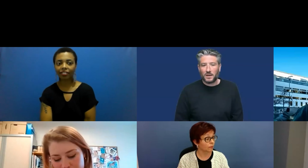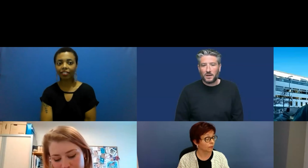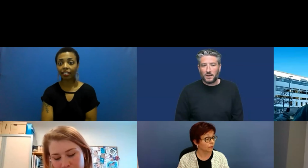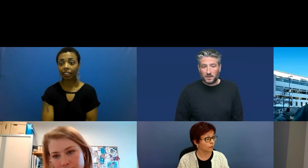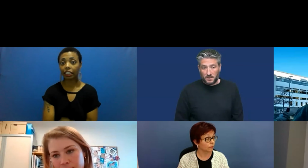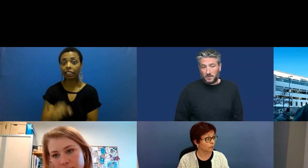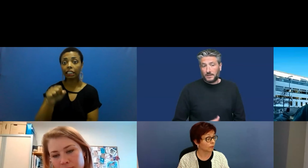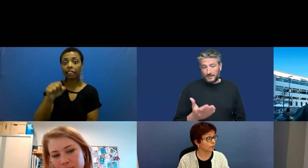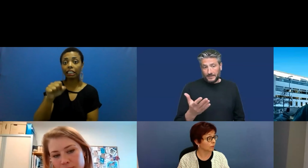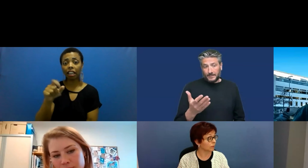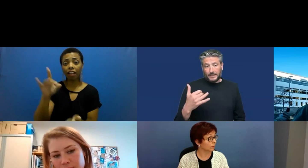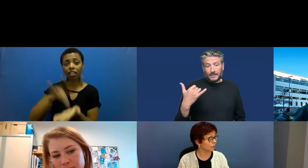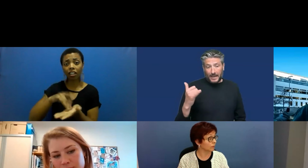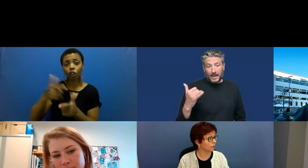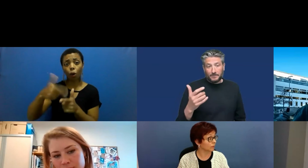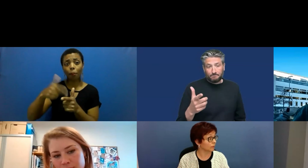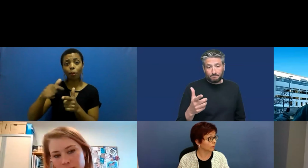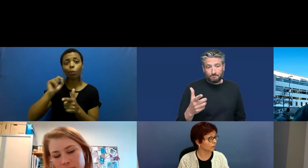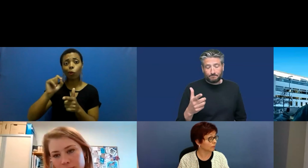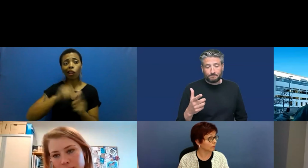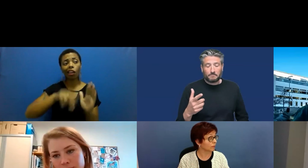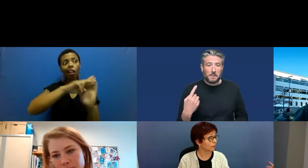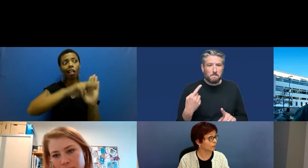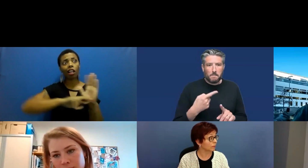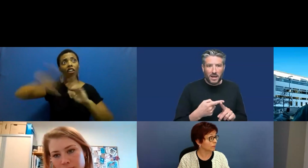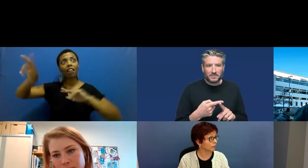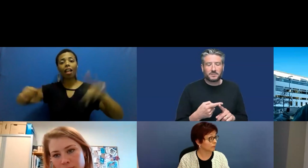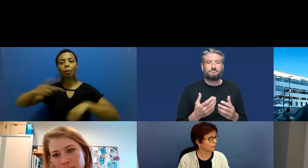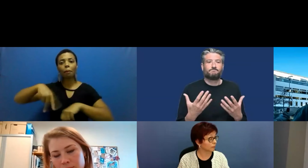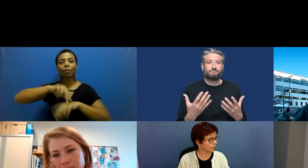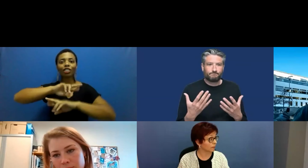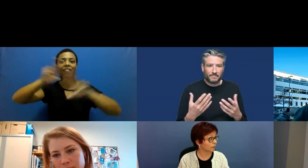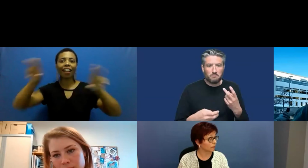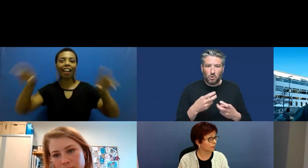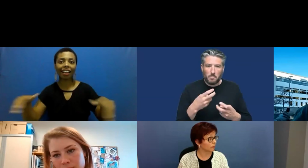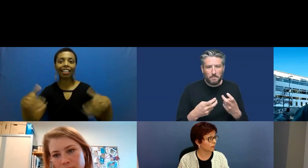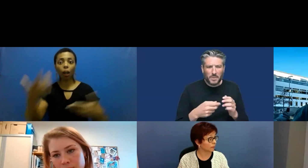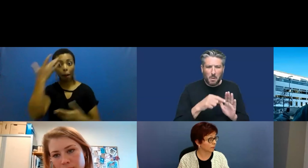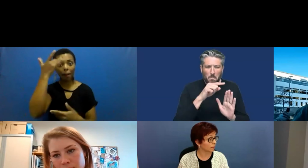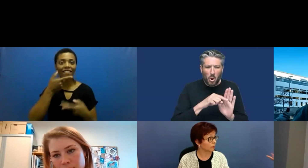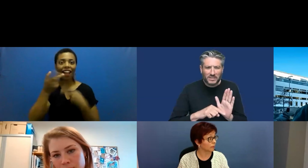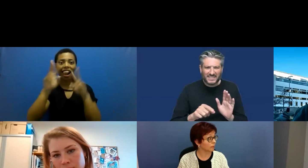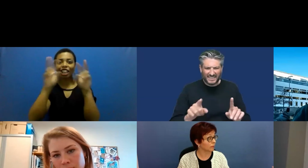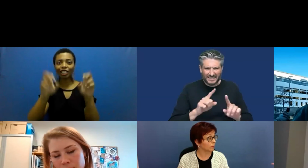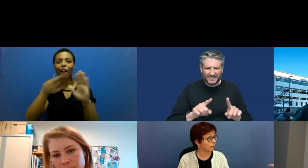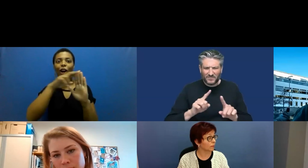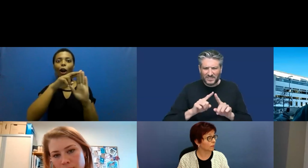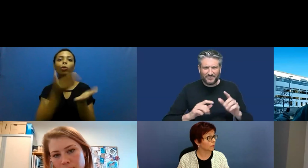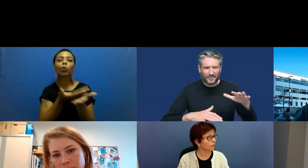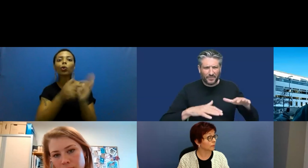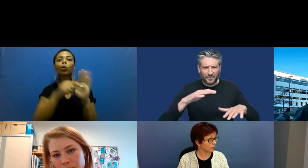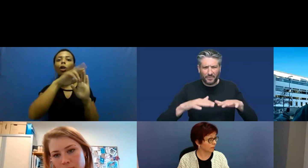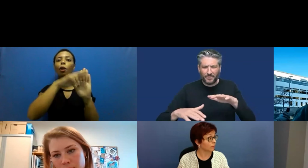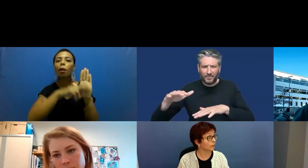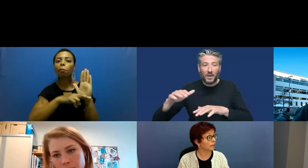problematic, the difference in policies. So tomorrow we'll be talking about our policy study, and